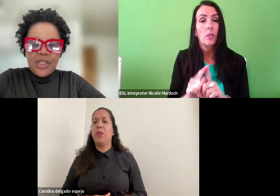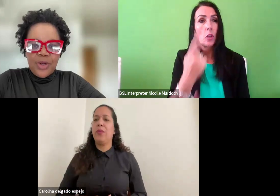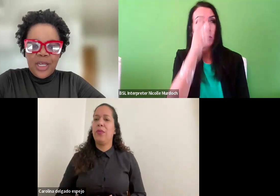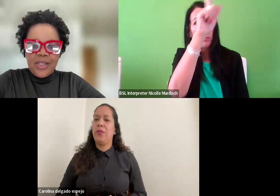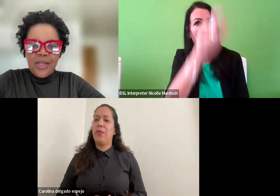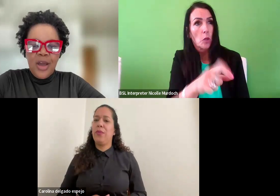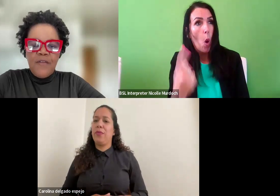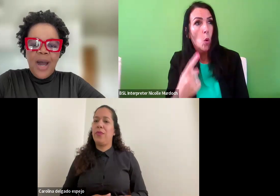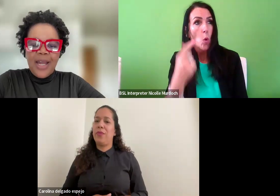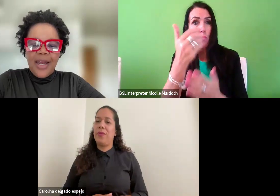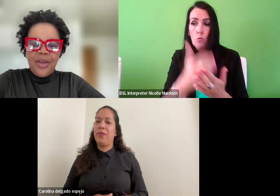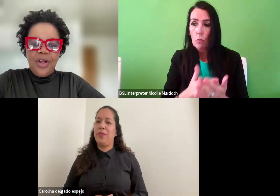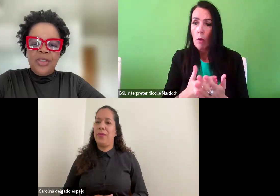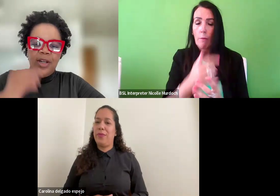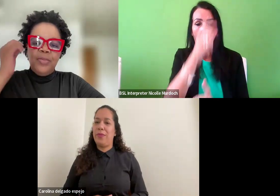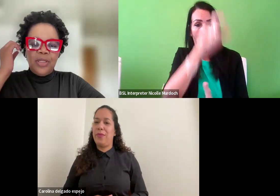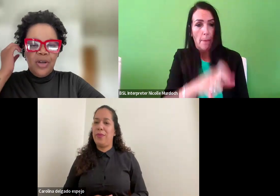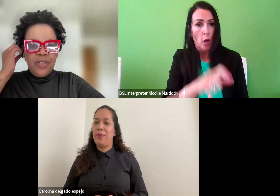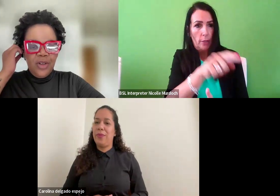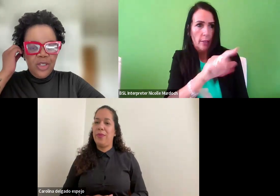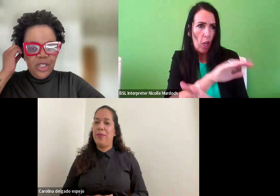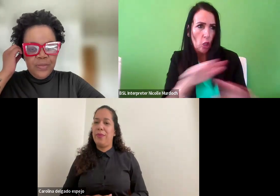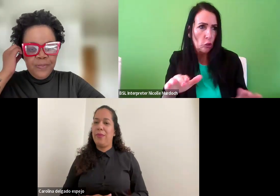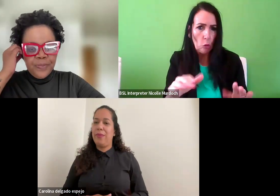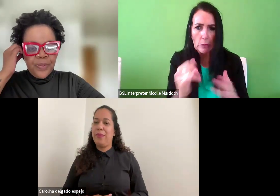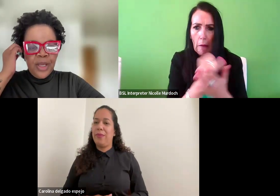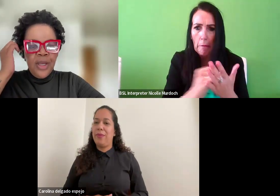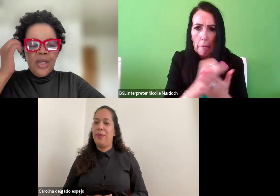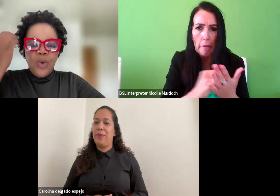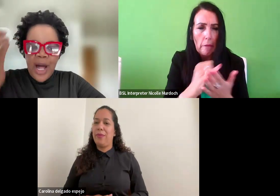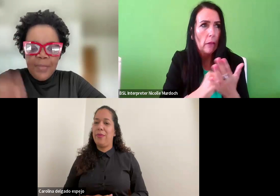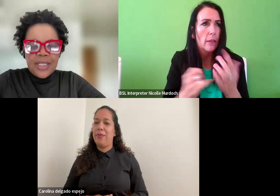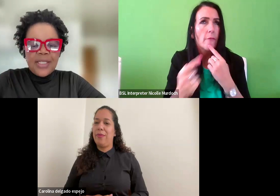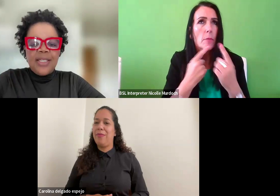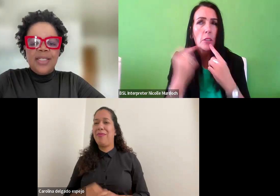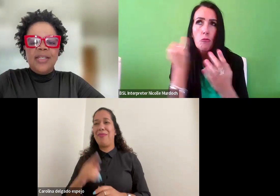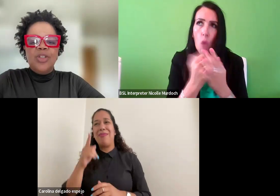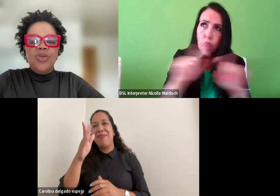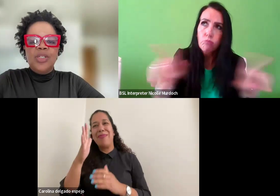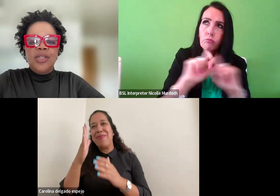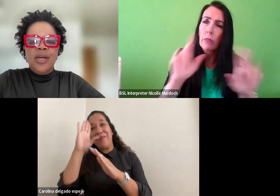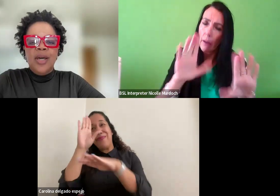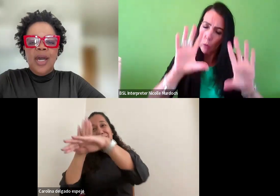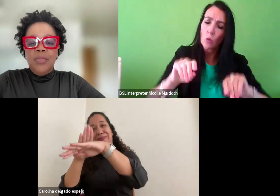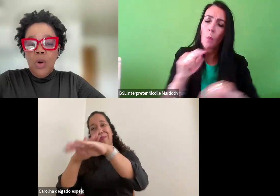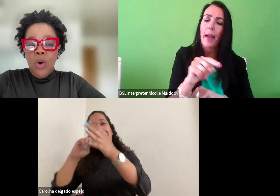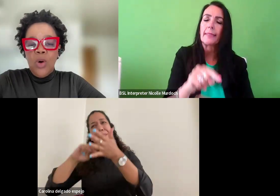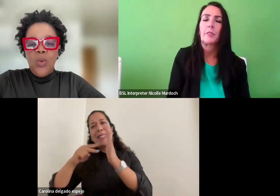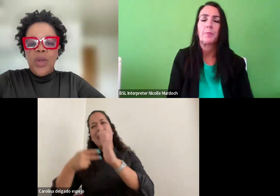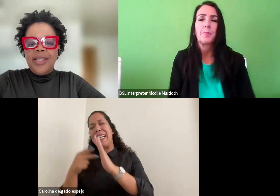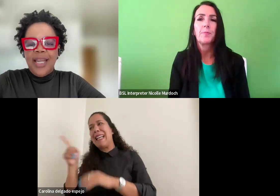end user is protected from unethical development of technology. To help us discuss these issues